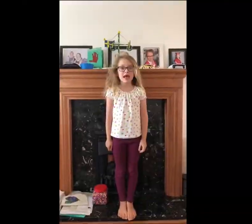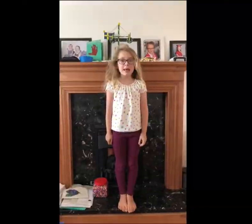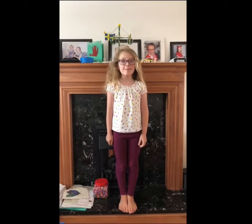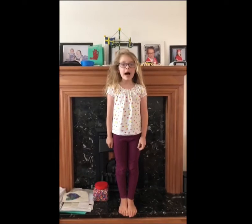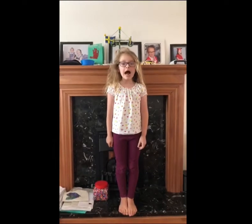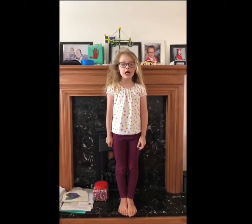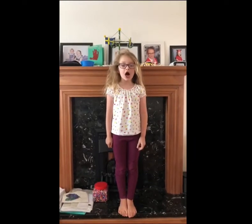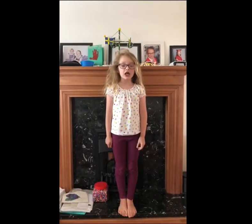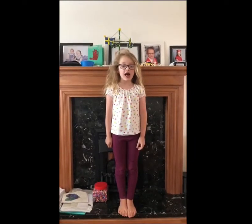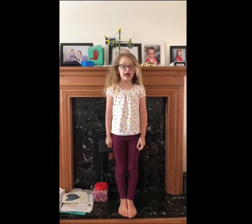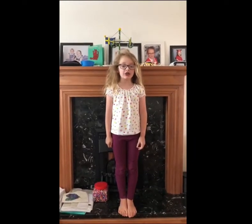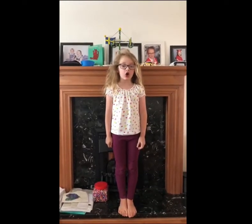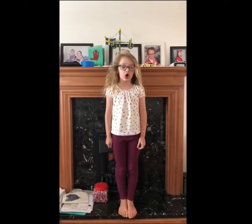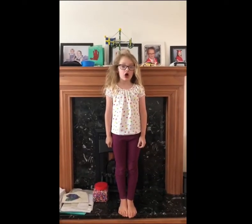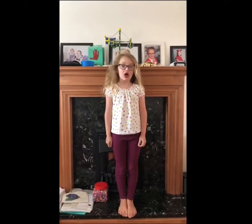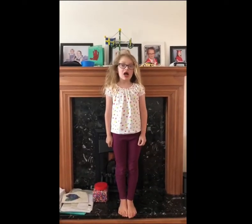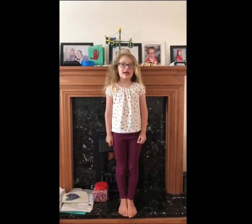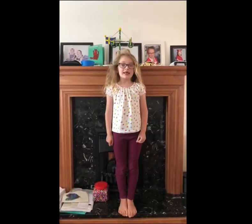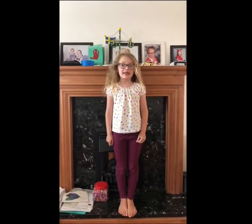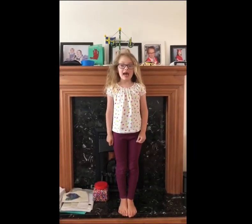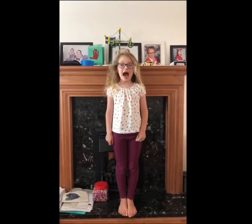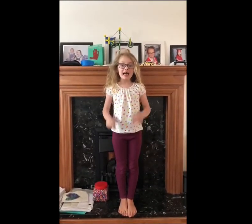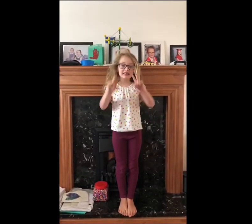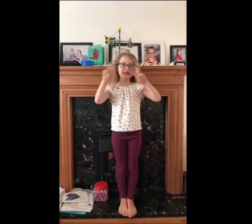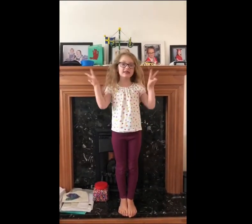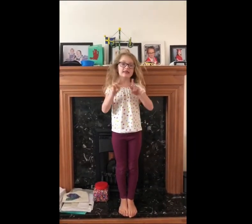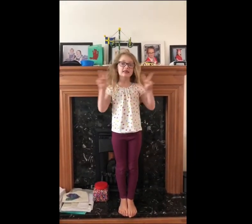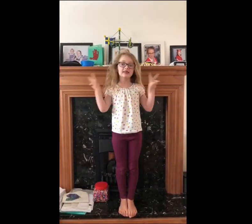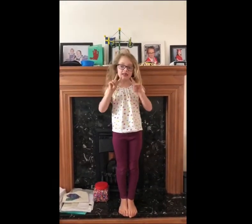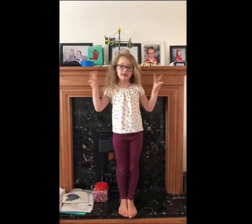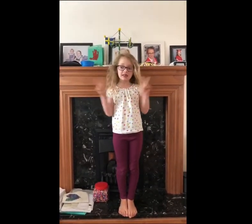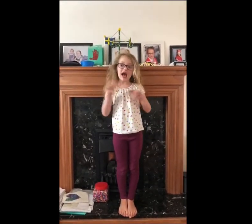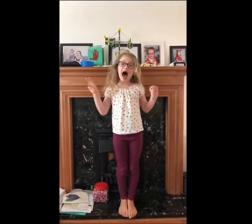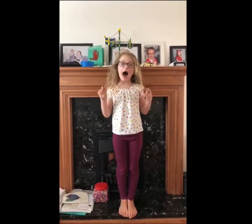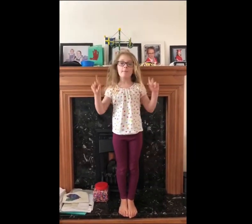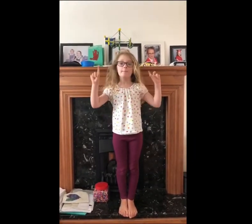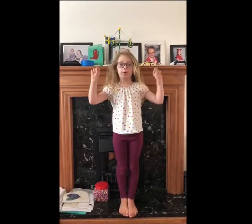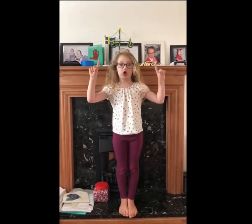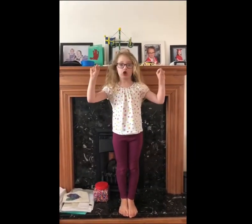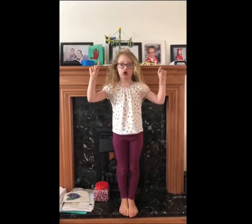In my garden, I saw cats and birds.